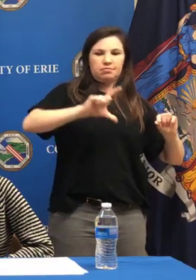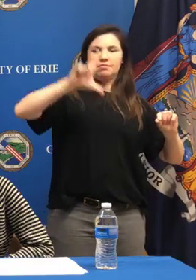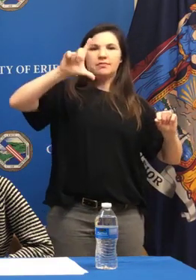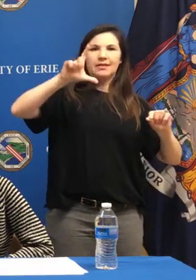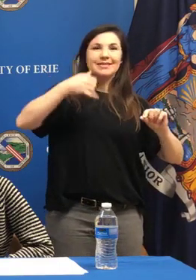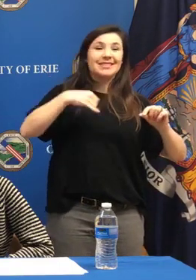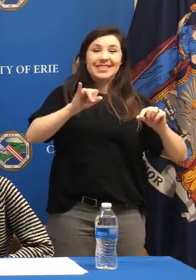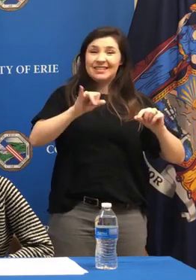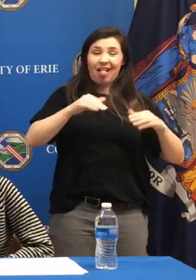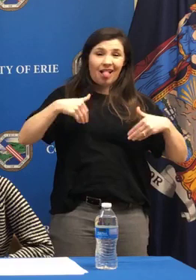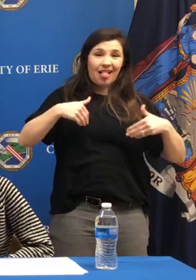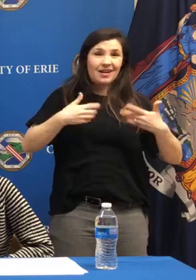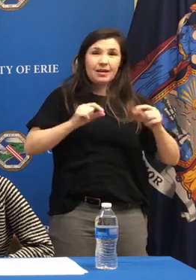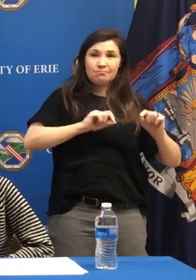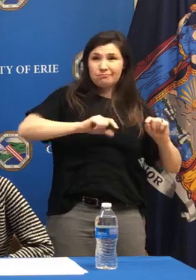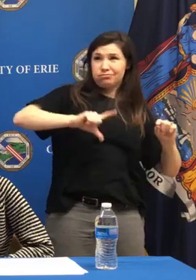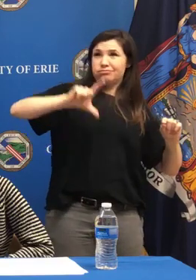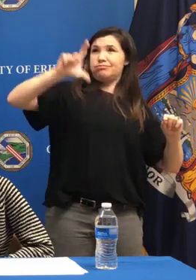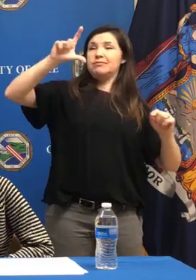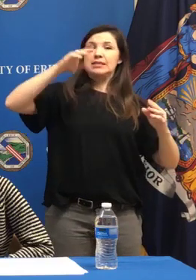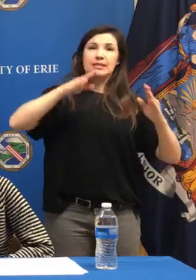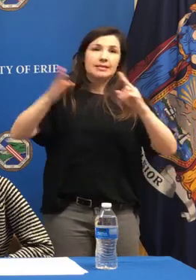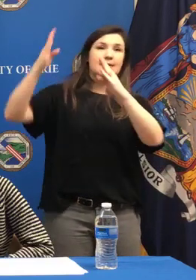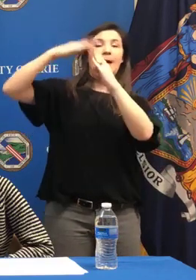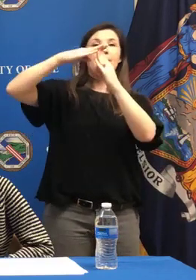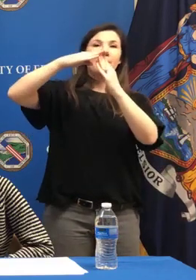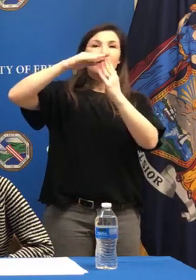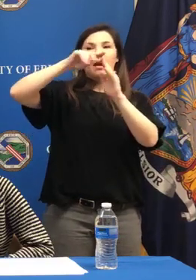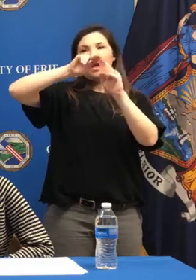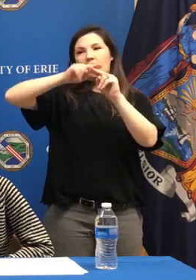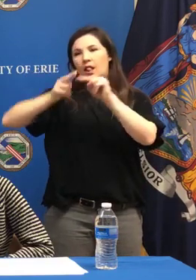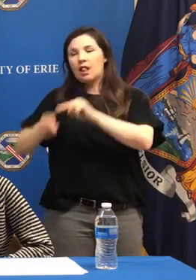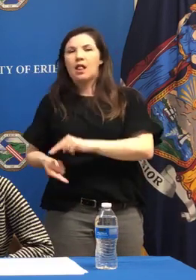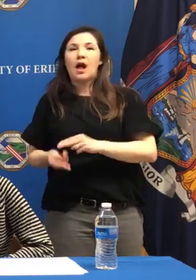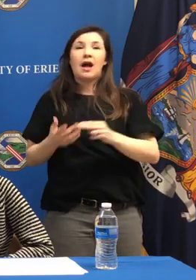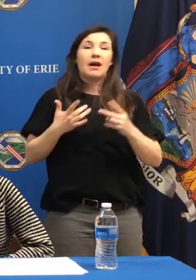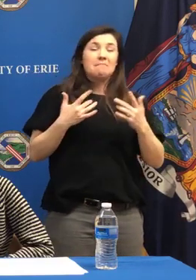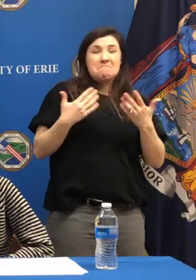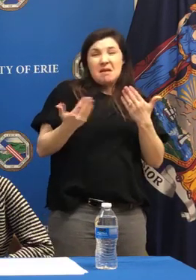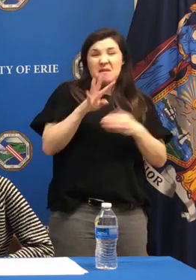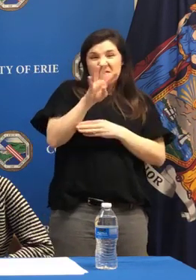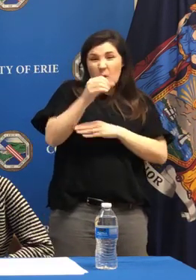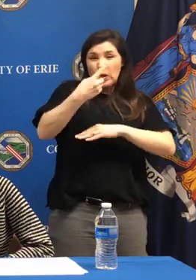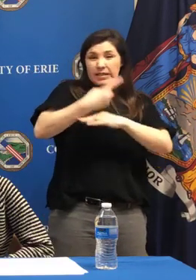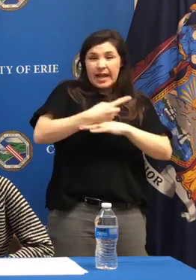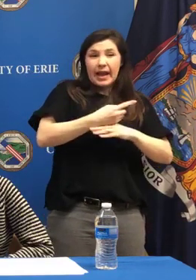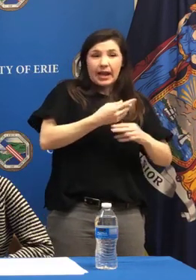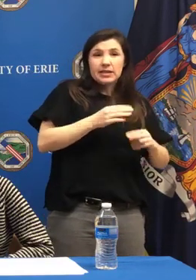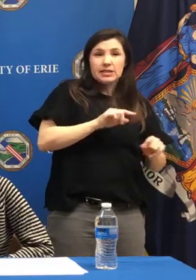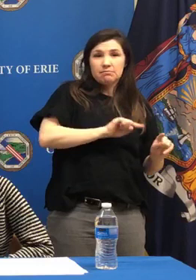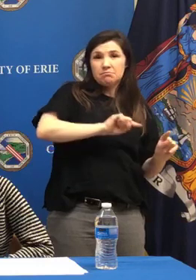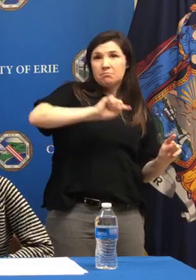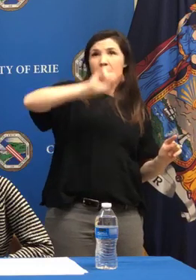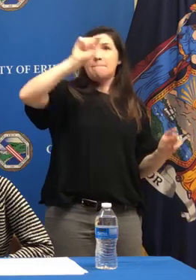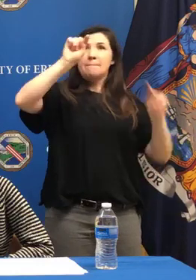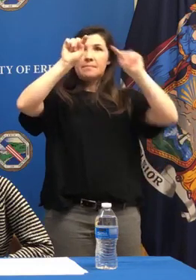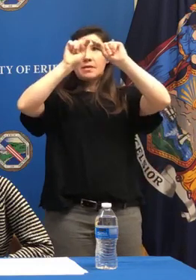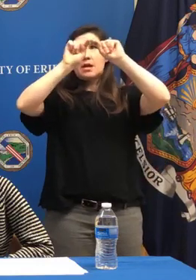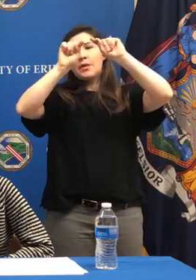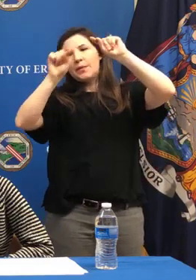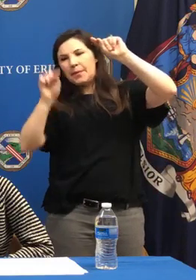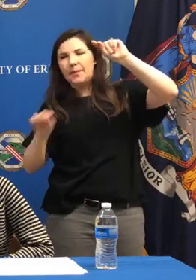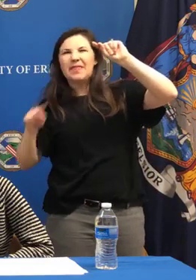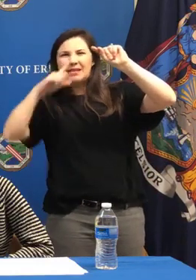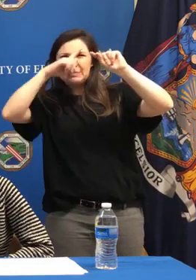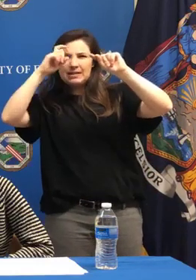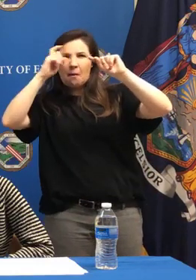then it going back down, probably going down for the summer, as you often see with viruses and viral infections, and then potentially picking back up